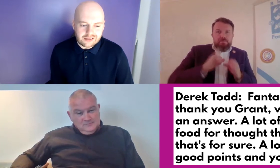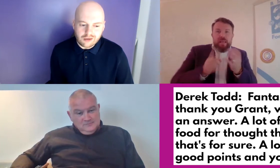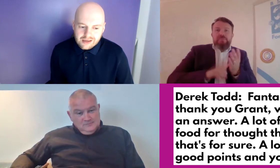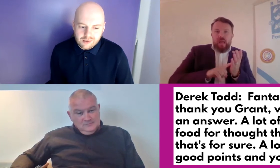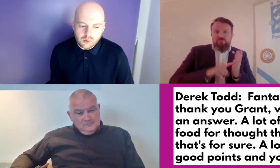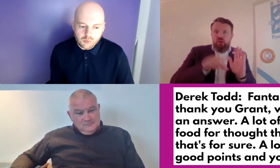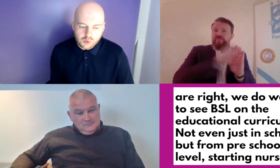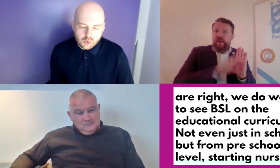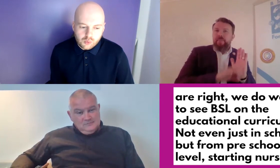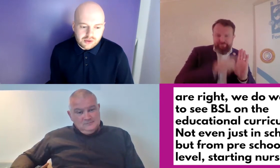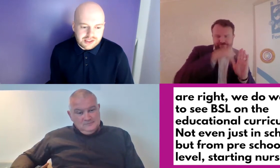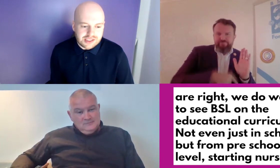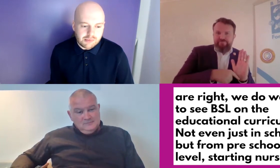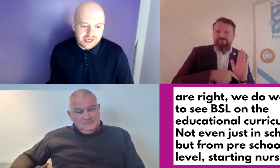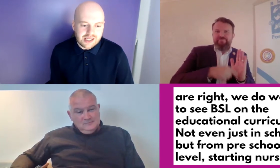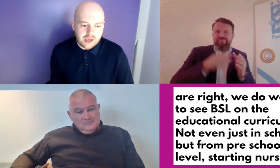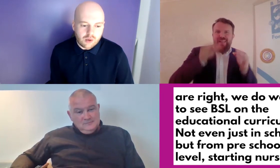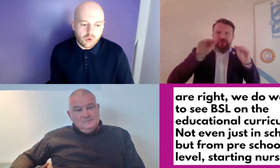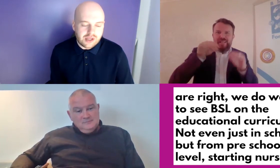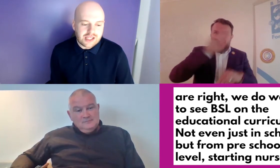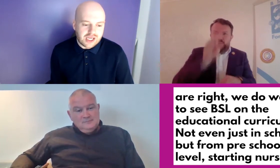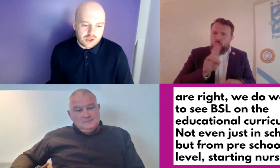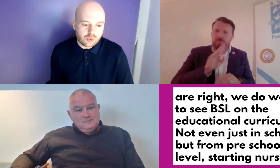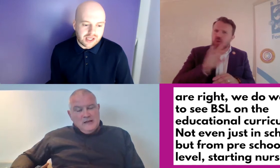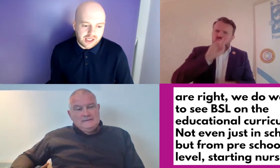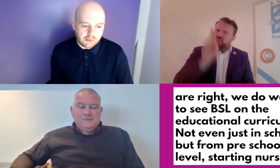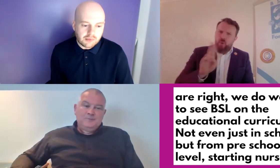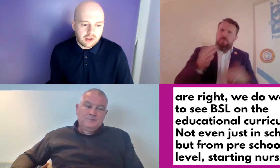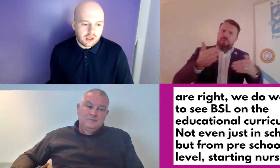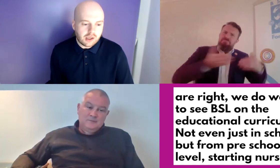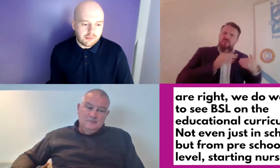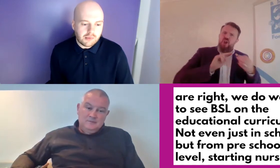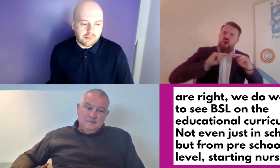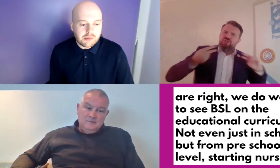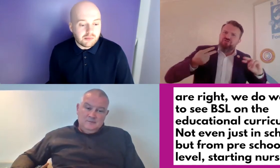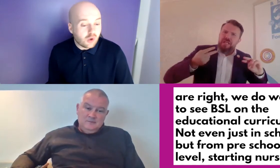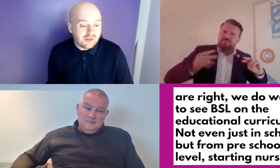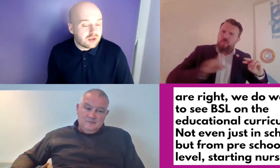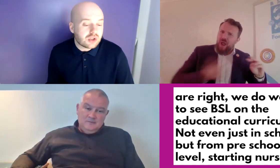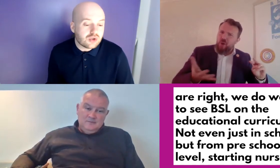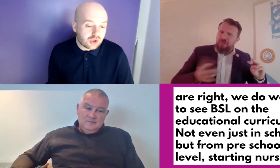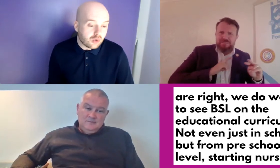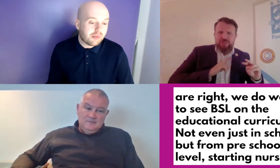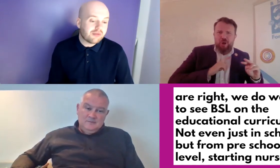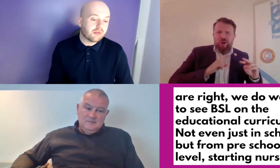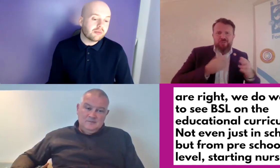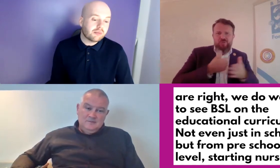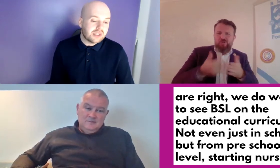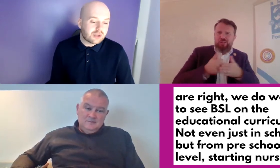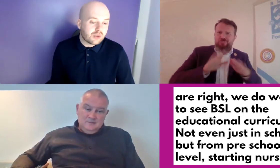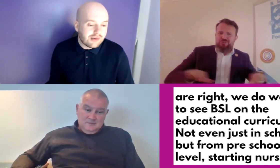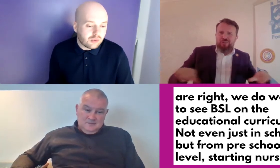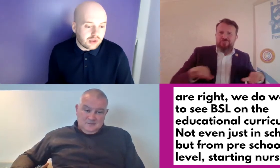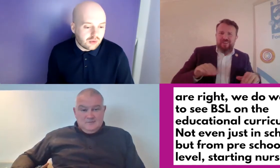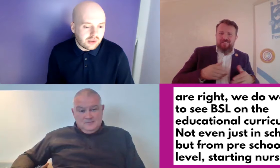And you're right, we do want to see BSL on the educational curriculum. Not even just in school, but from